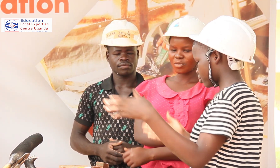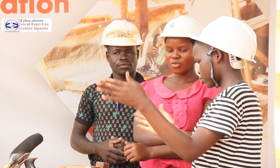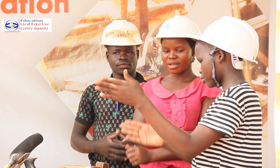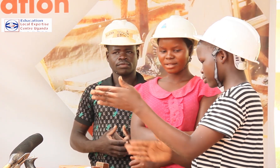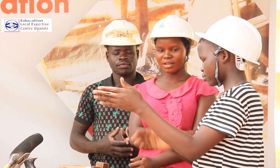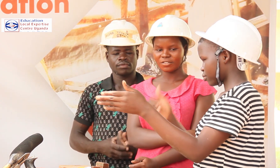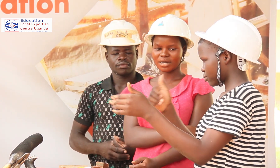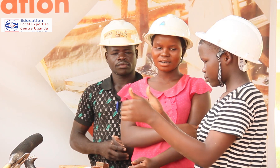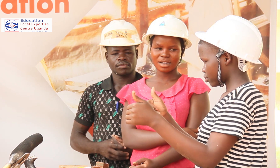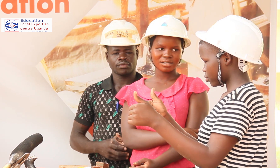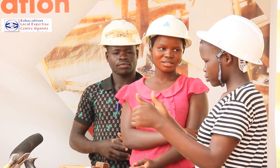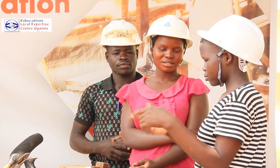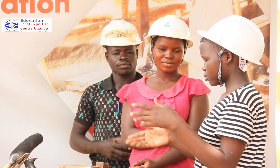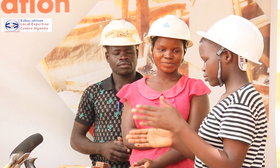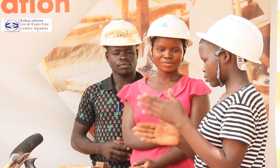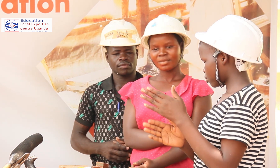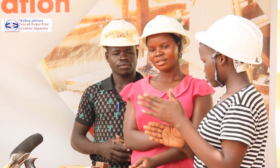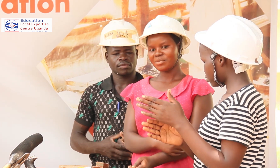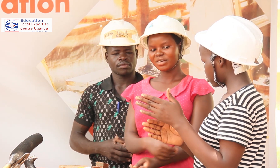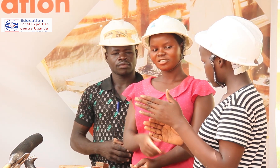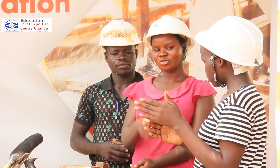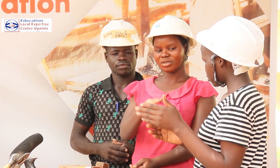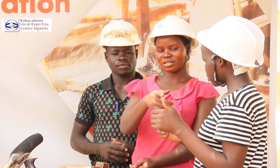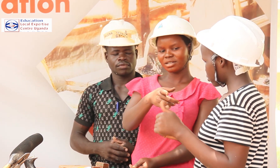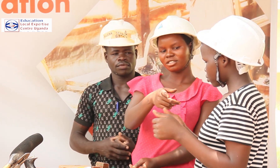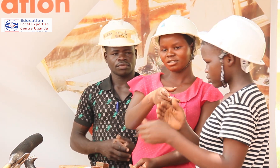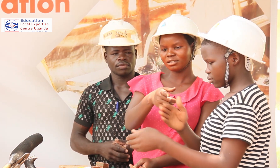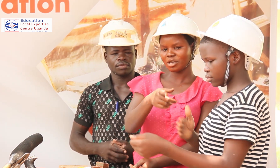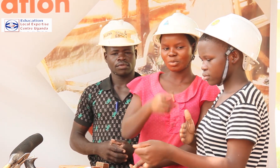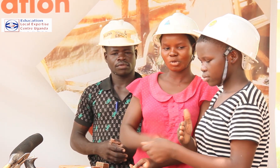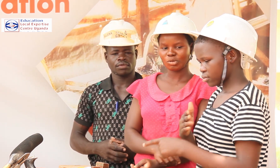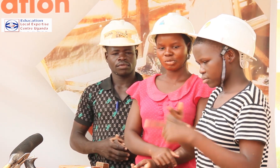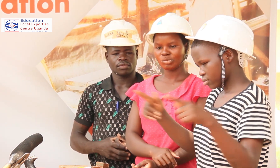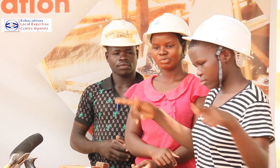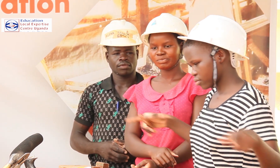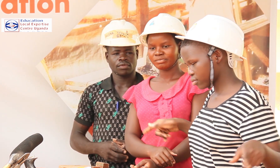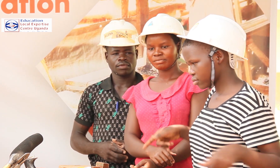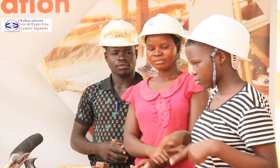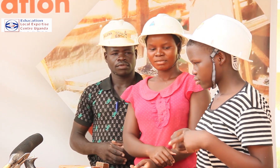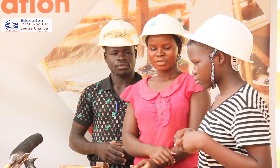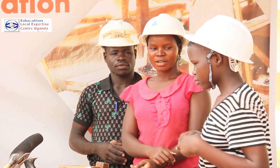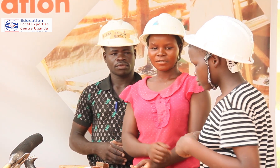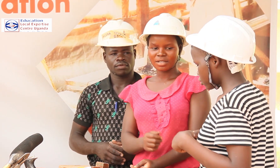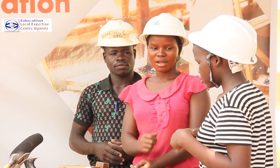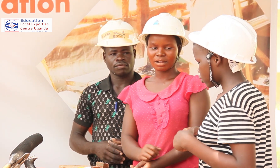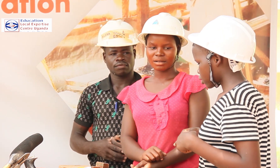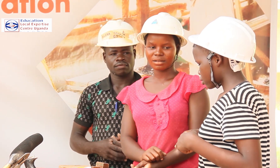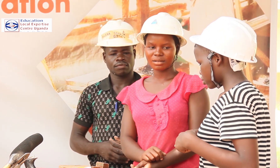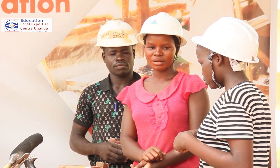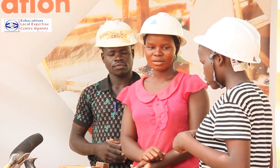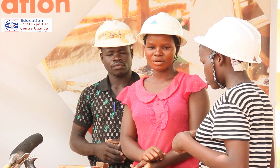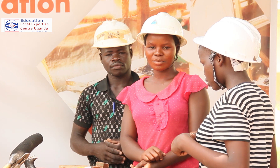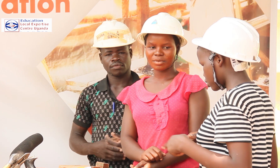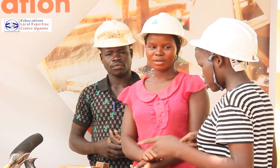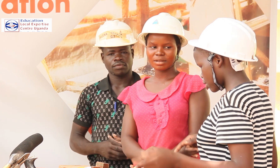timber very well. After that, they managed to cut that table. After